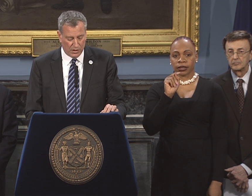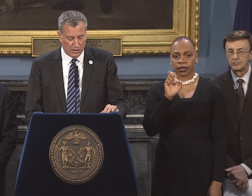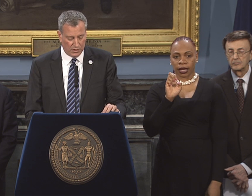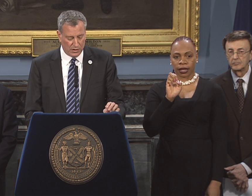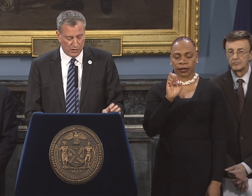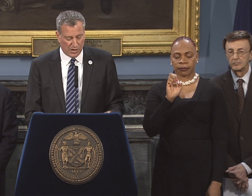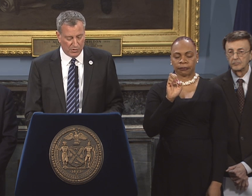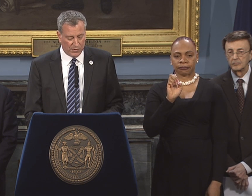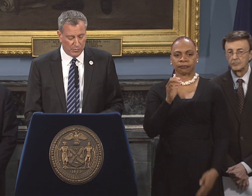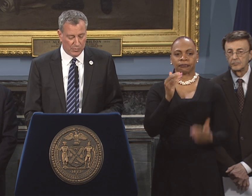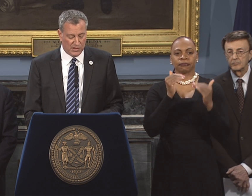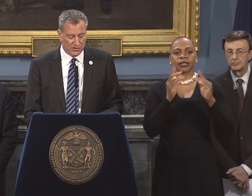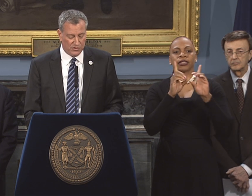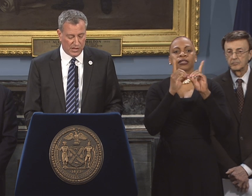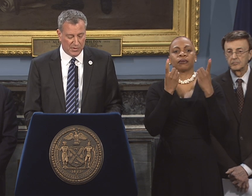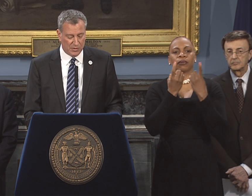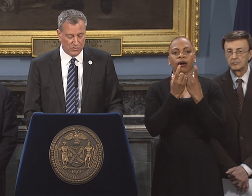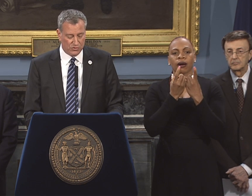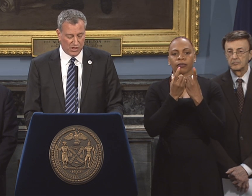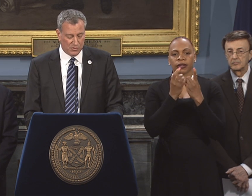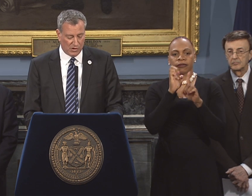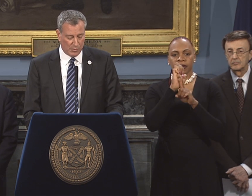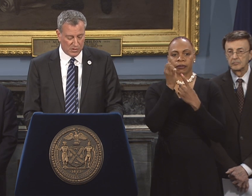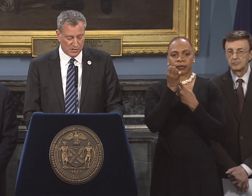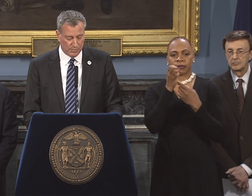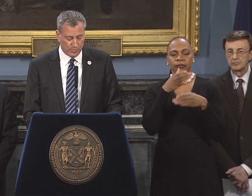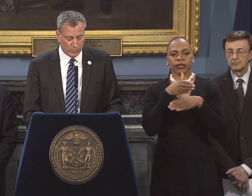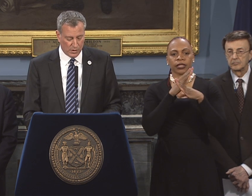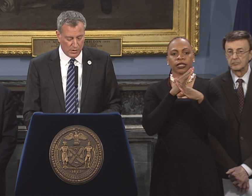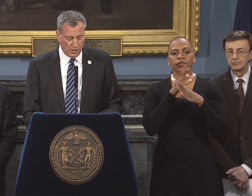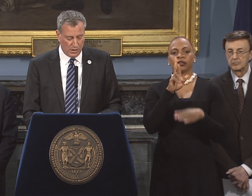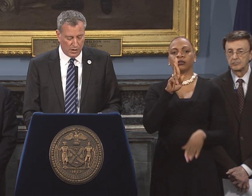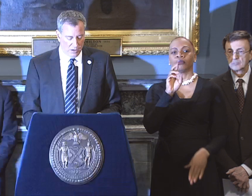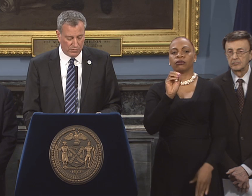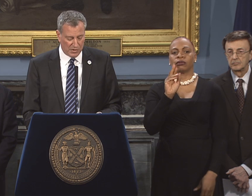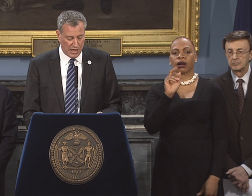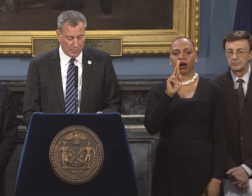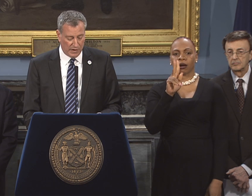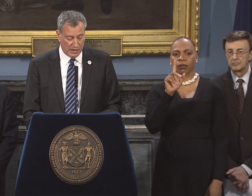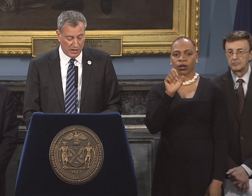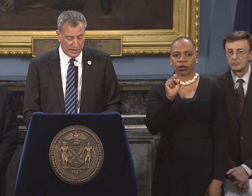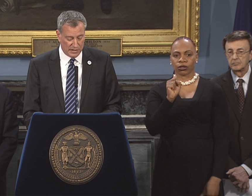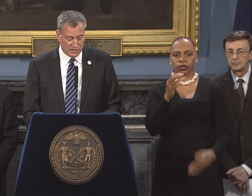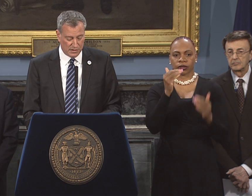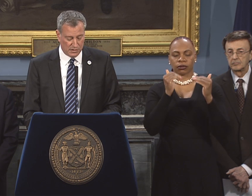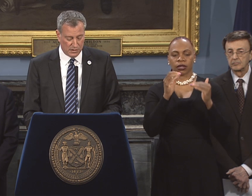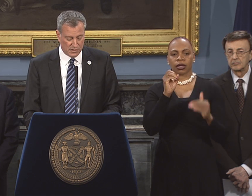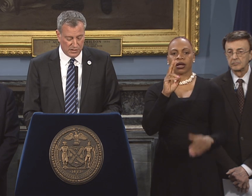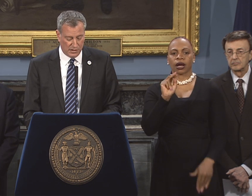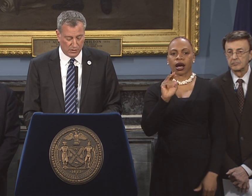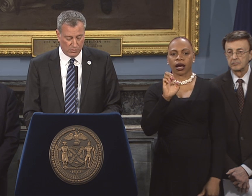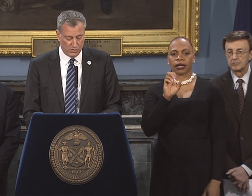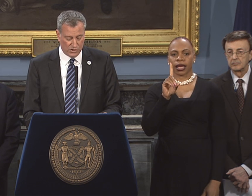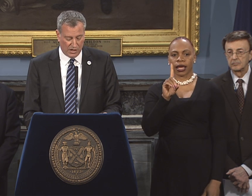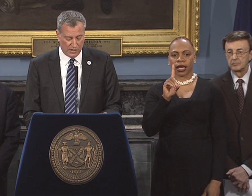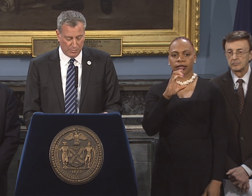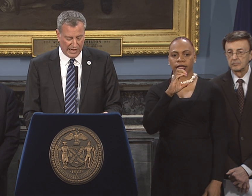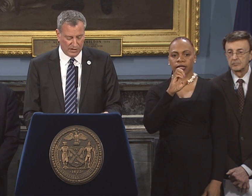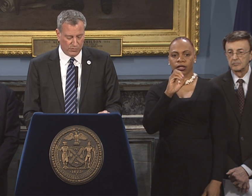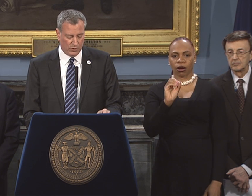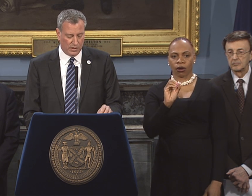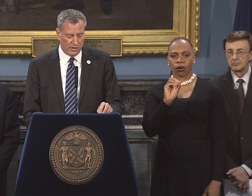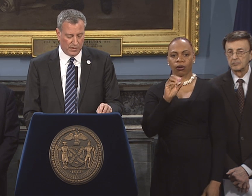from the Department of Environmental Protection Deputy Commissioner James Roberts, from Con Edison CEO